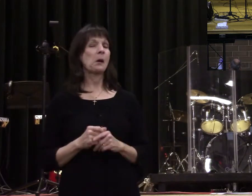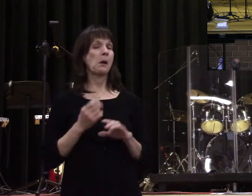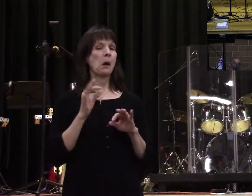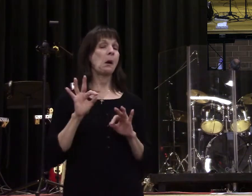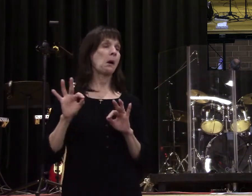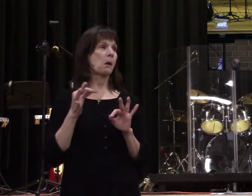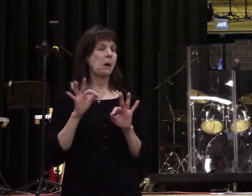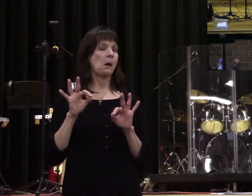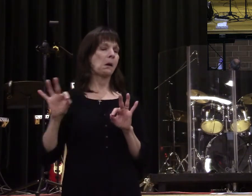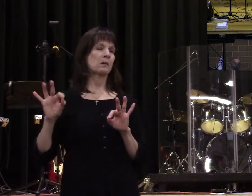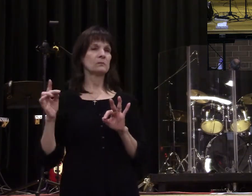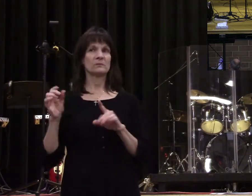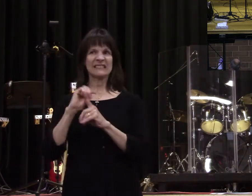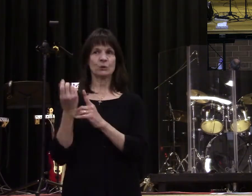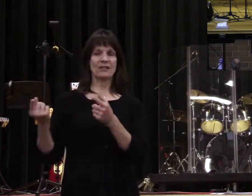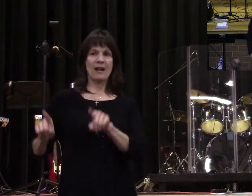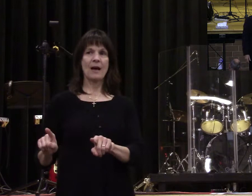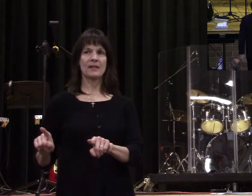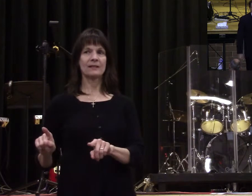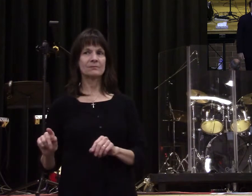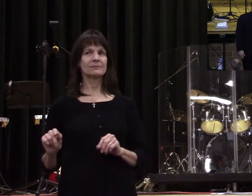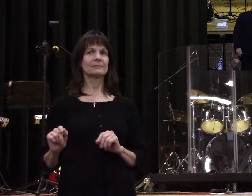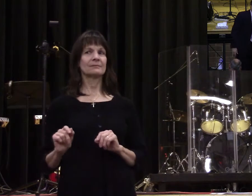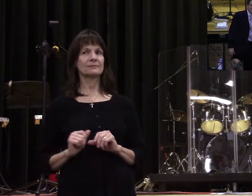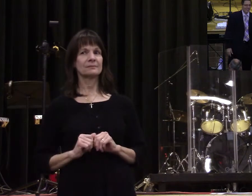take, these big ear things,